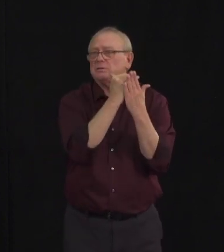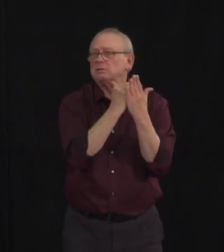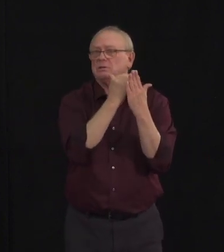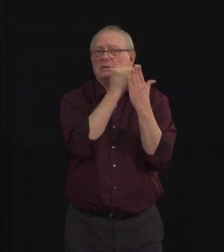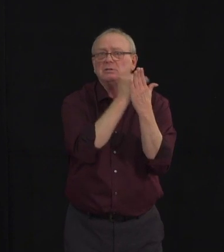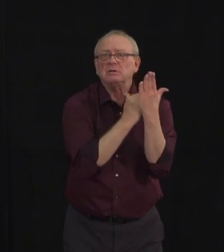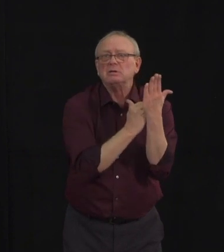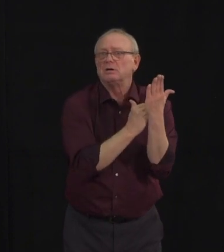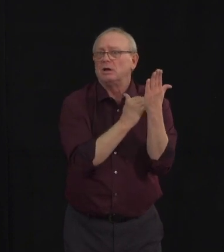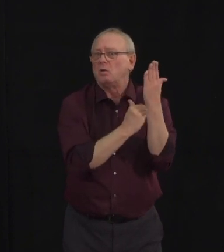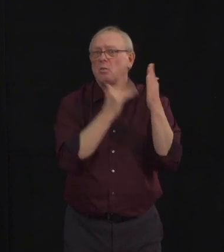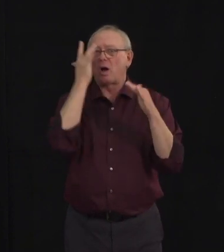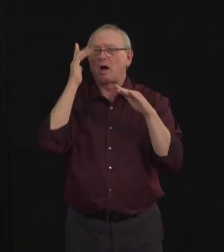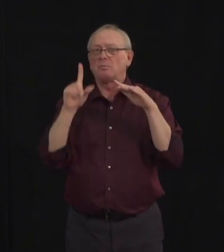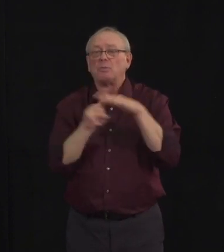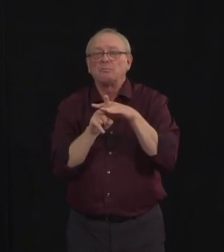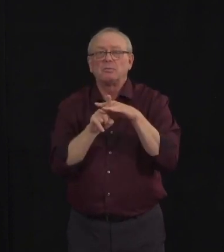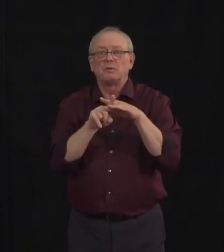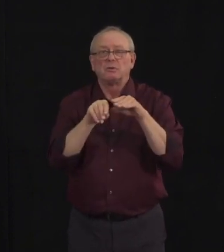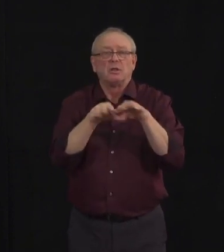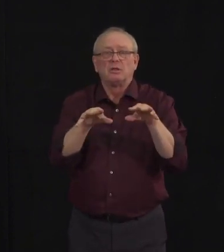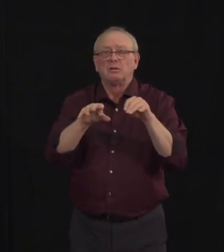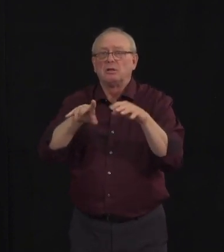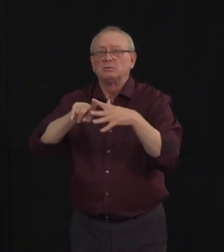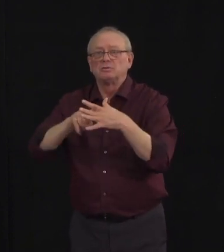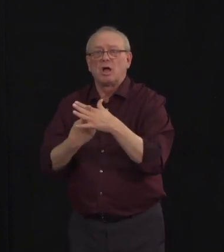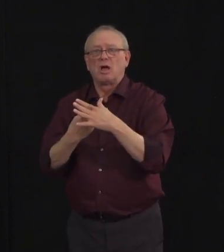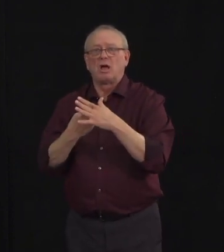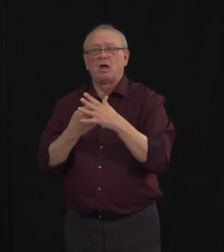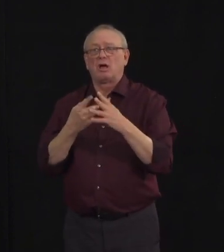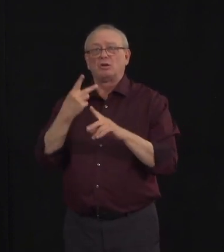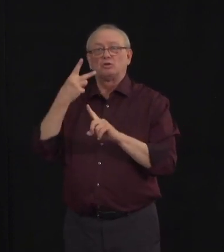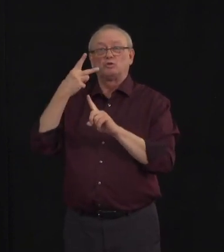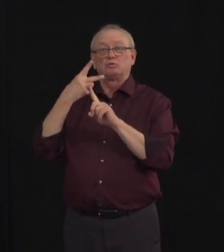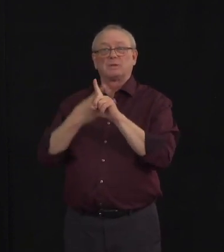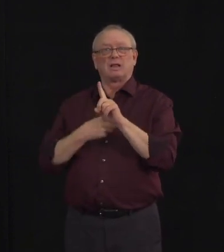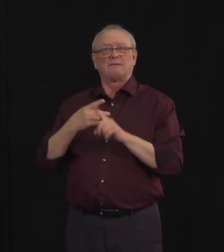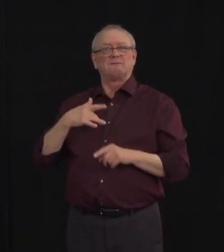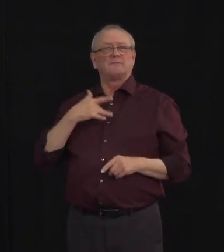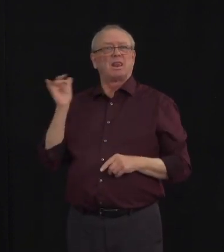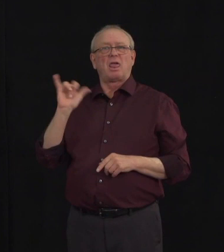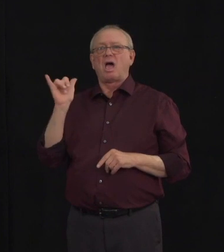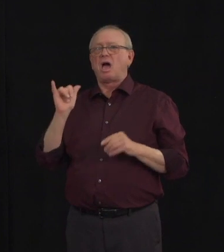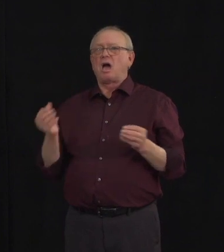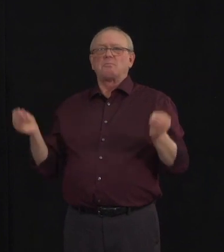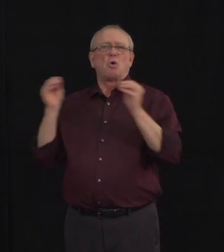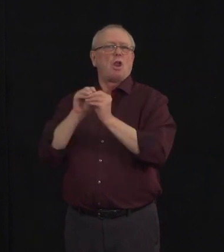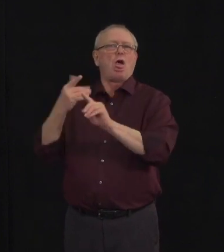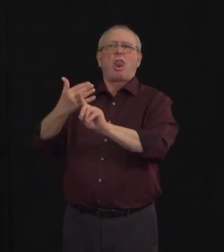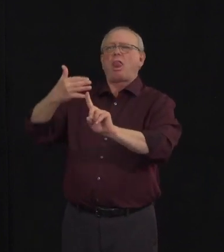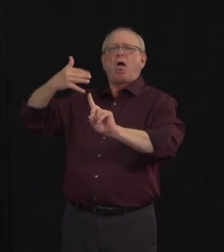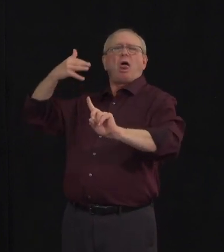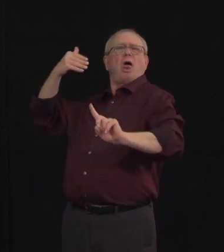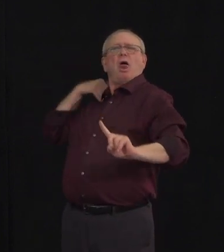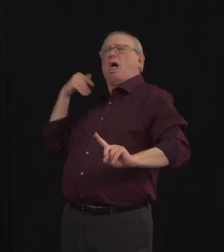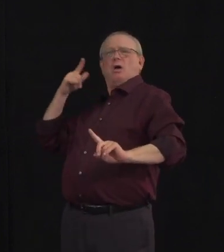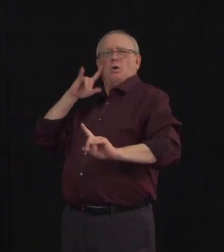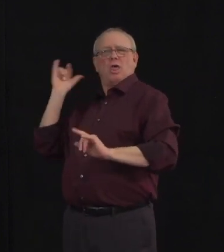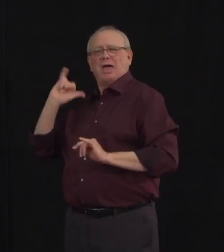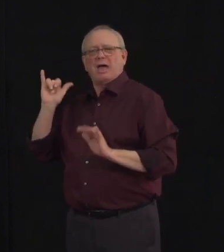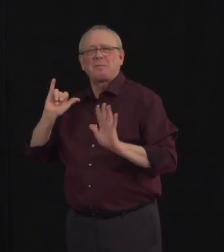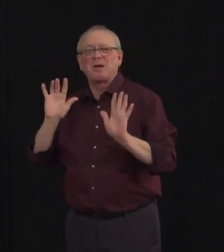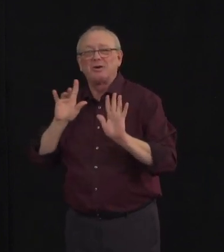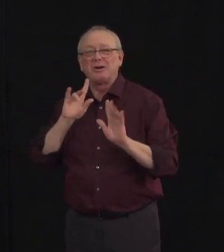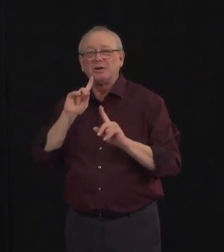and that is exactly the point. Much has changed in our society since then, and it will remain different for a long time